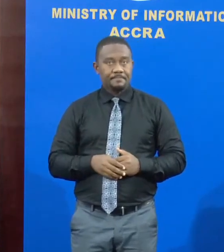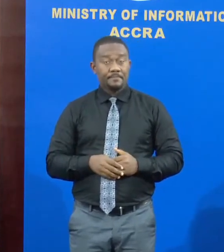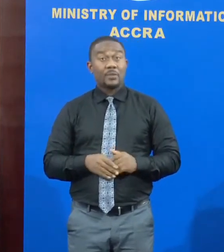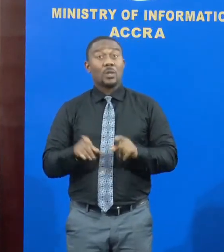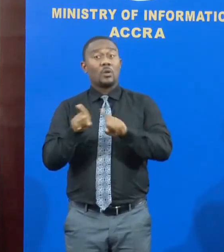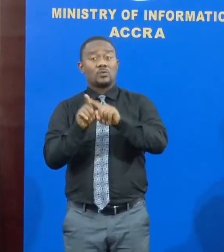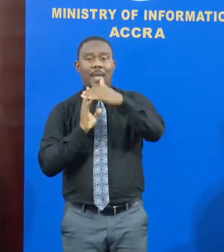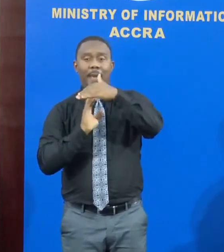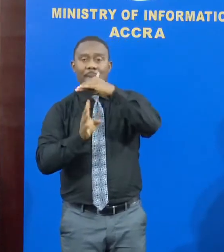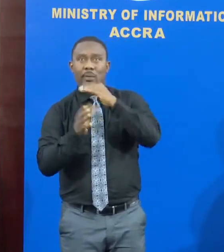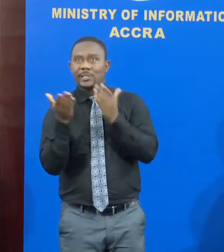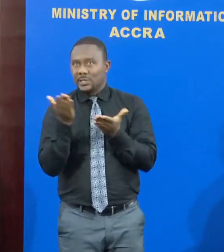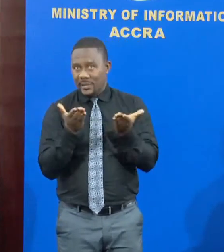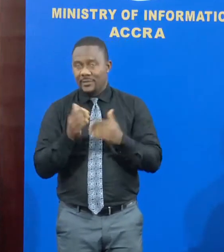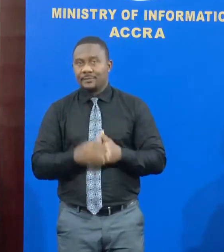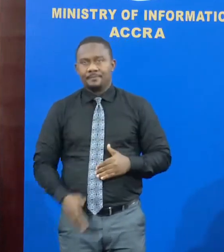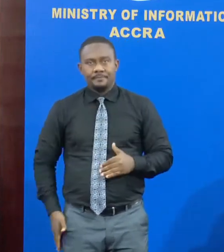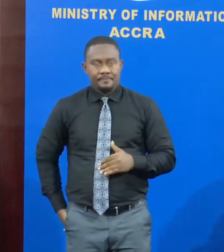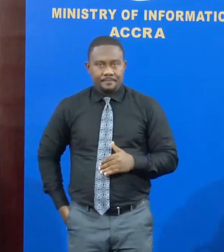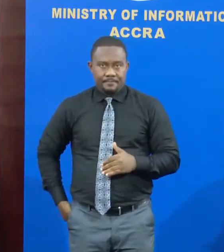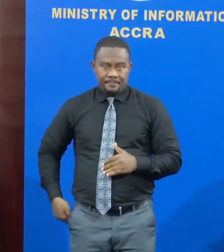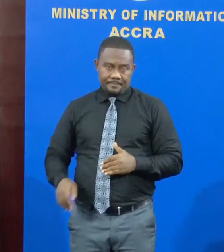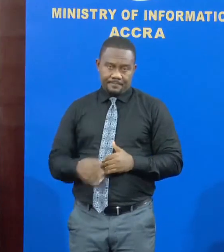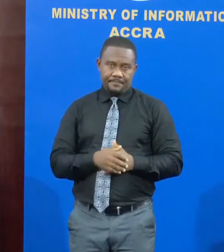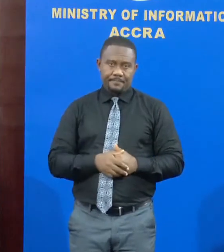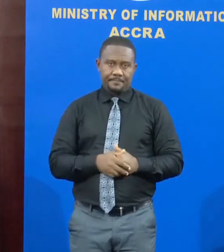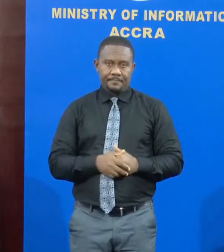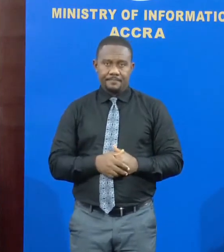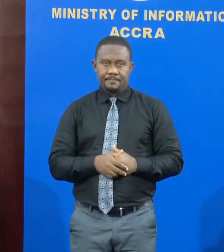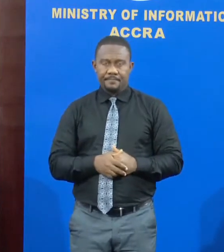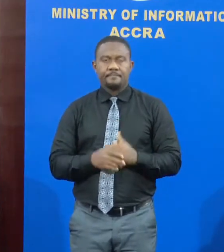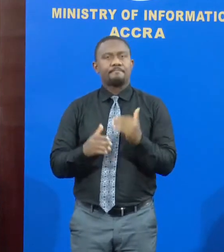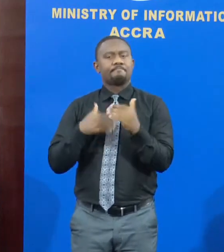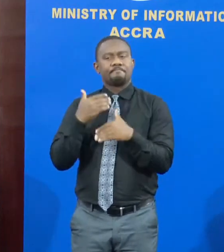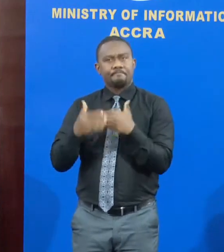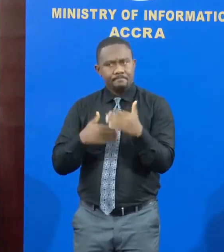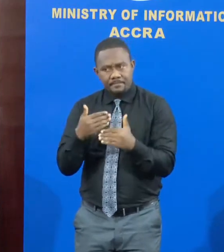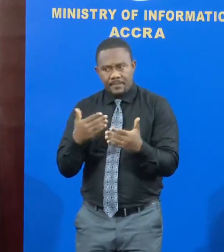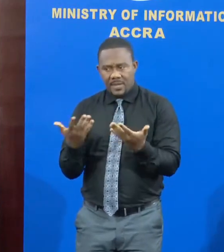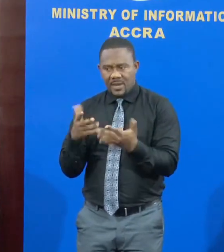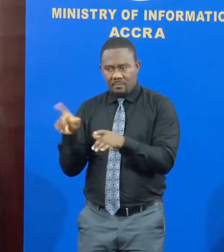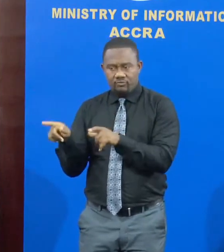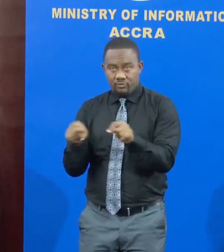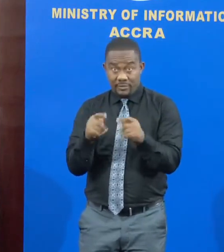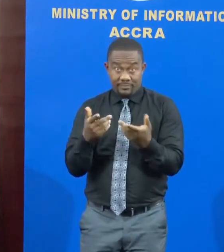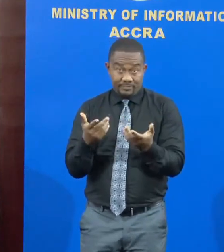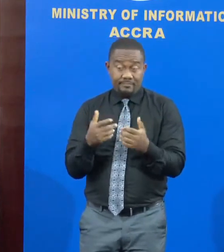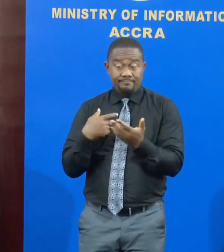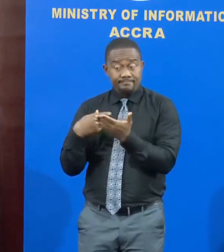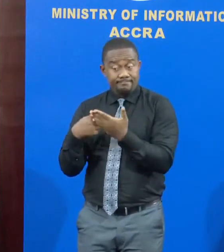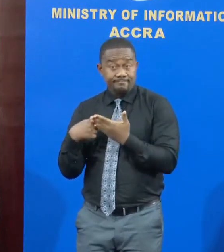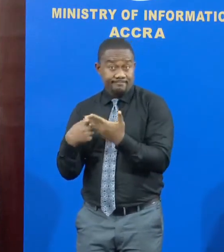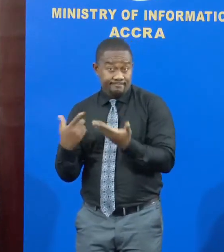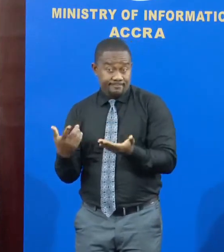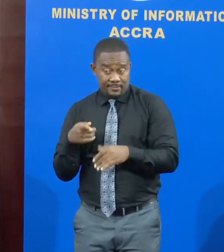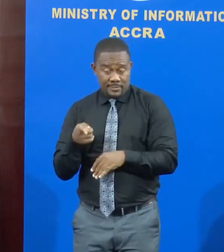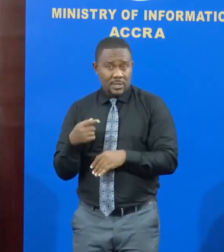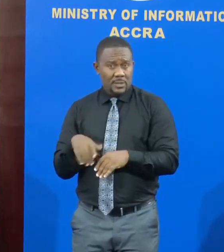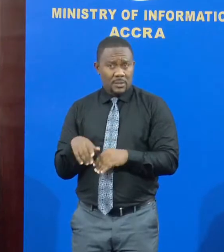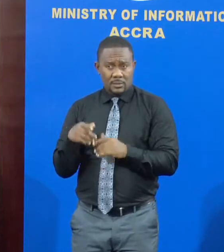Service. The integration status is as follows. There's ongoing onboarding process, discussion with